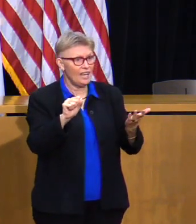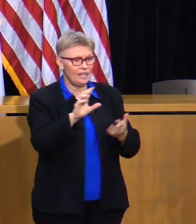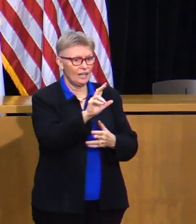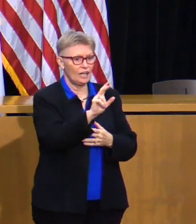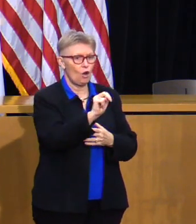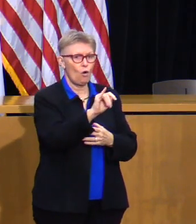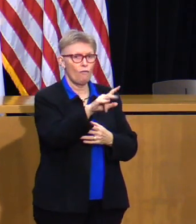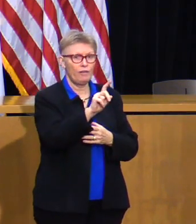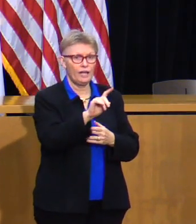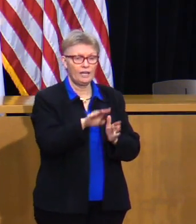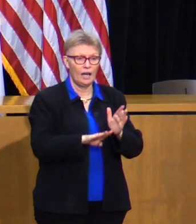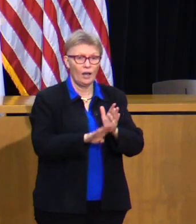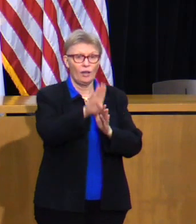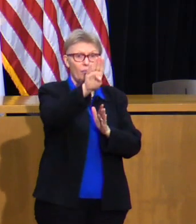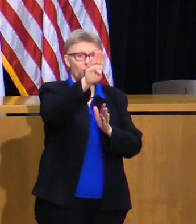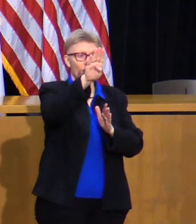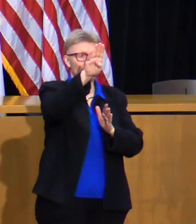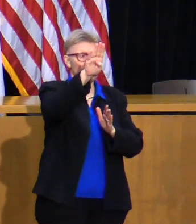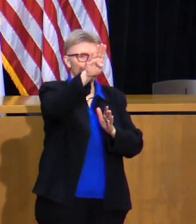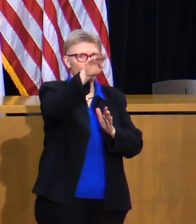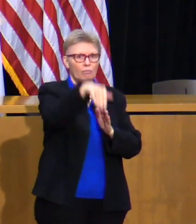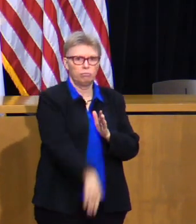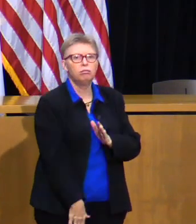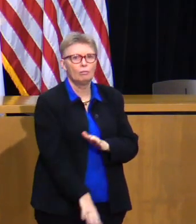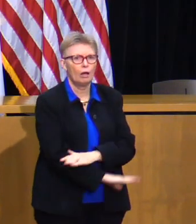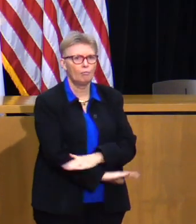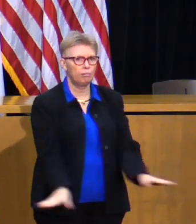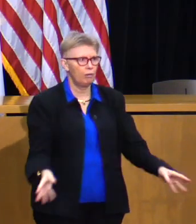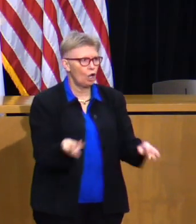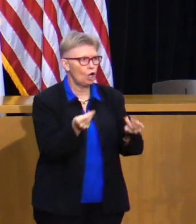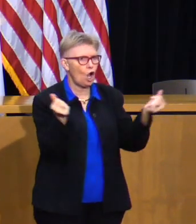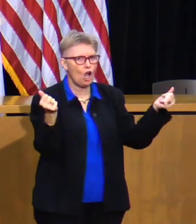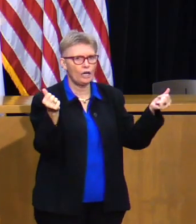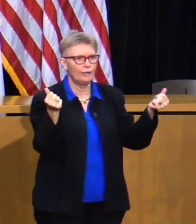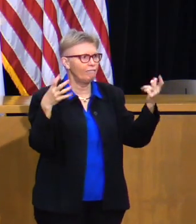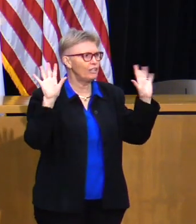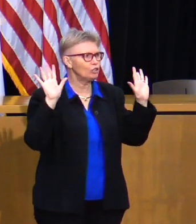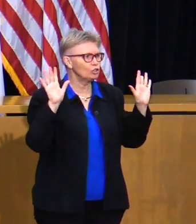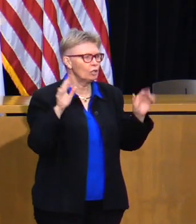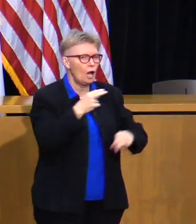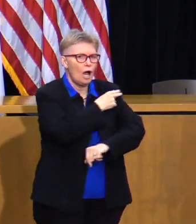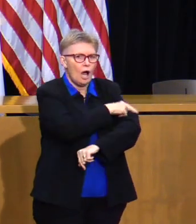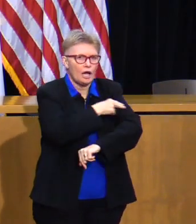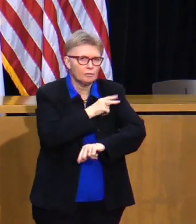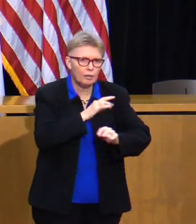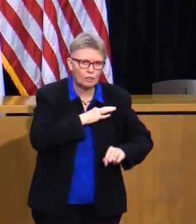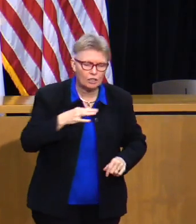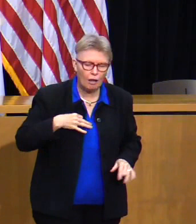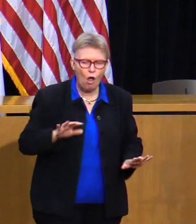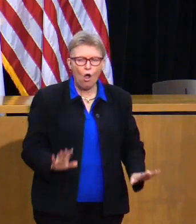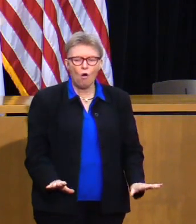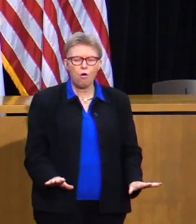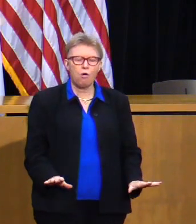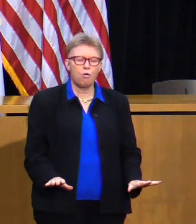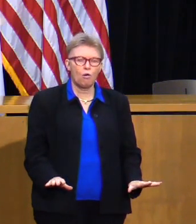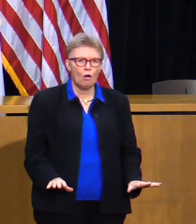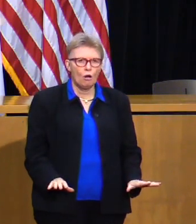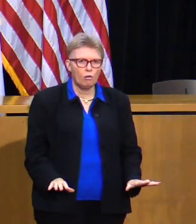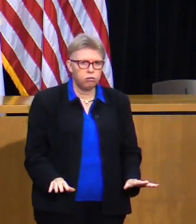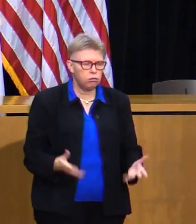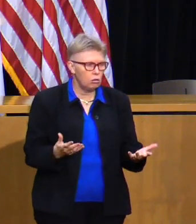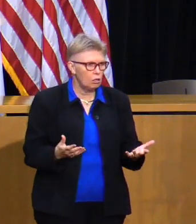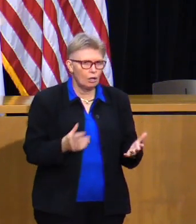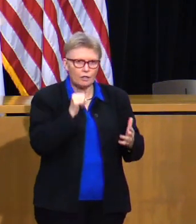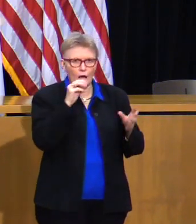run rate that's creating the concern we have right now in our healthcare community and our hospital industry, and we wouldn't be talking